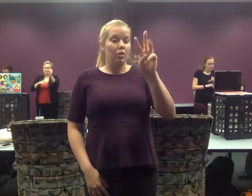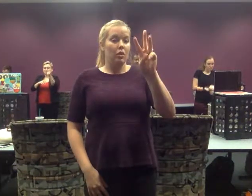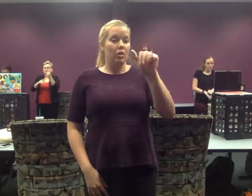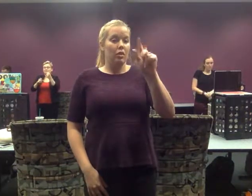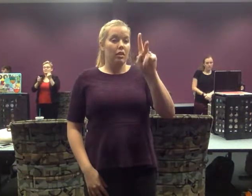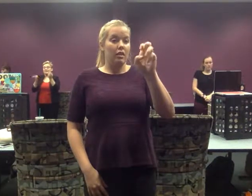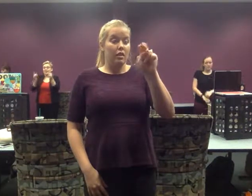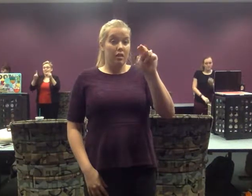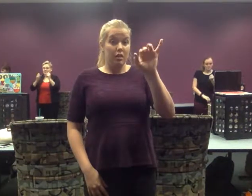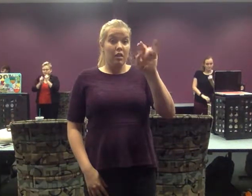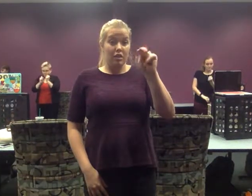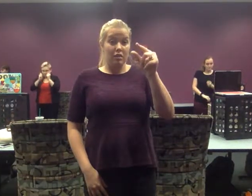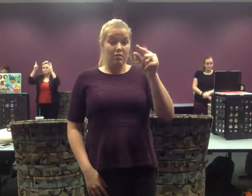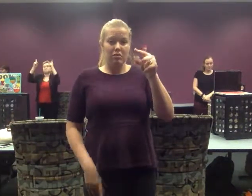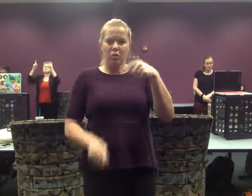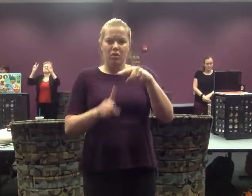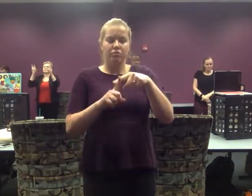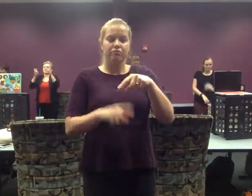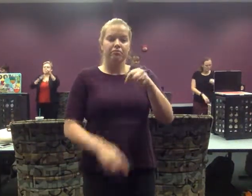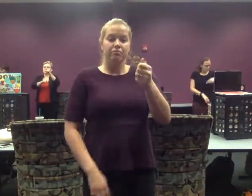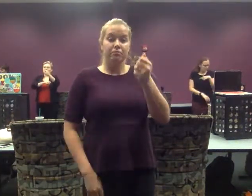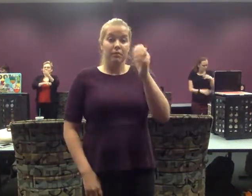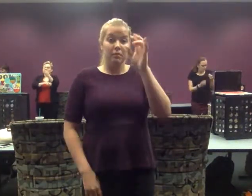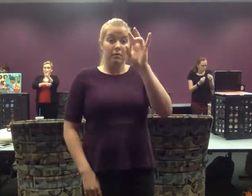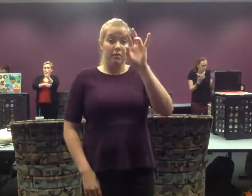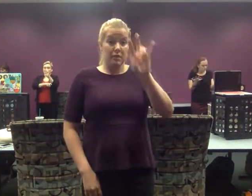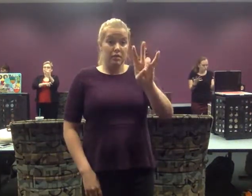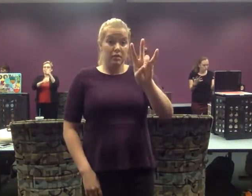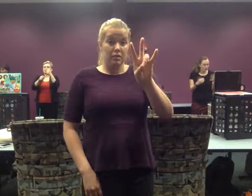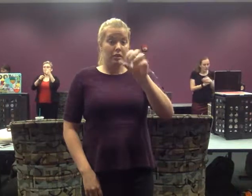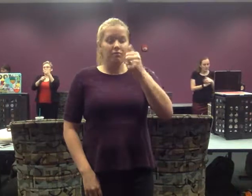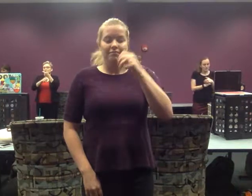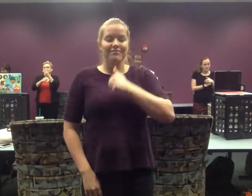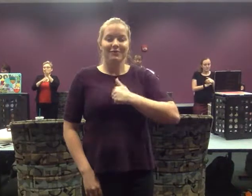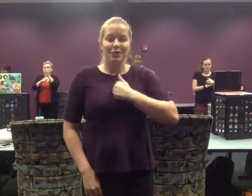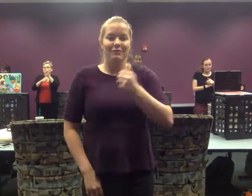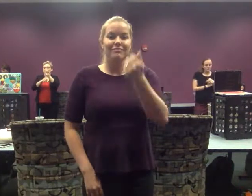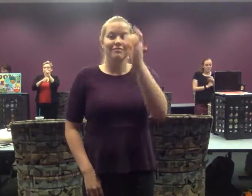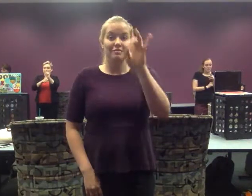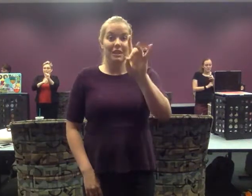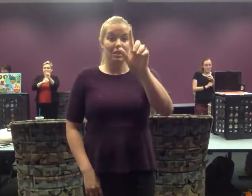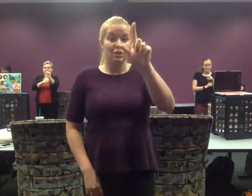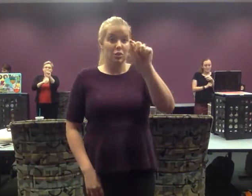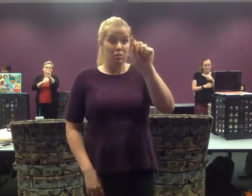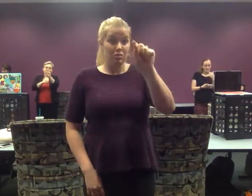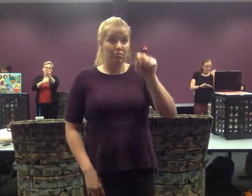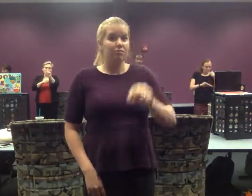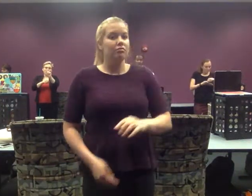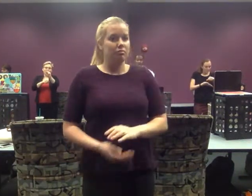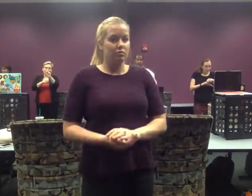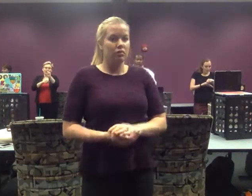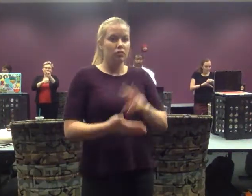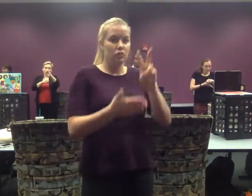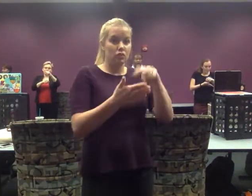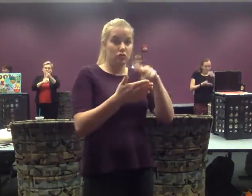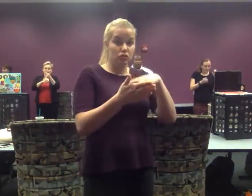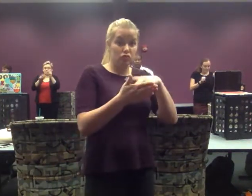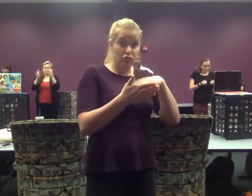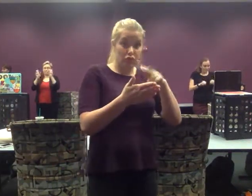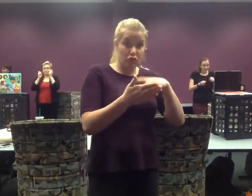it permitted the Postmaster General of the United States to open and read your mail and bring charges against you if